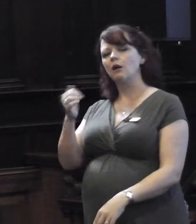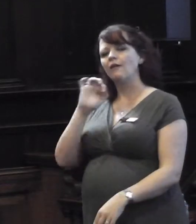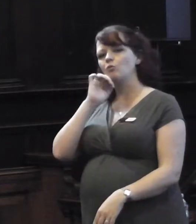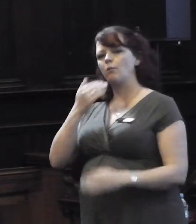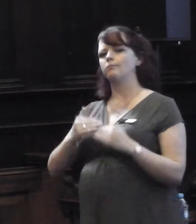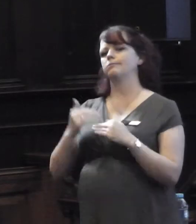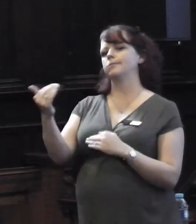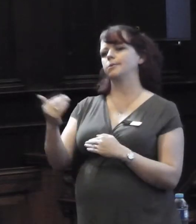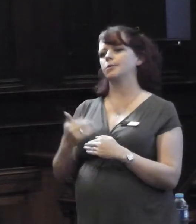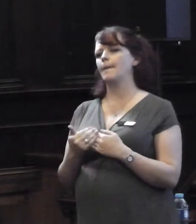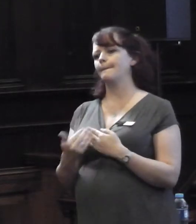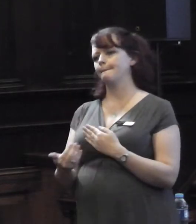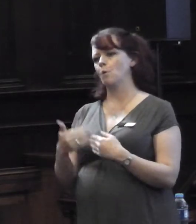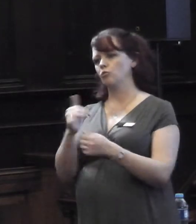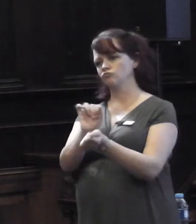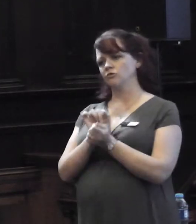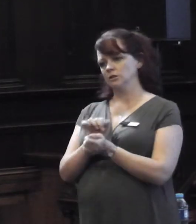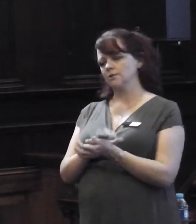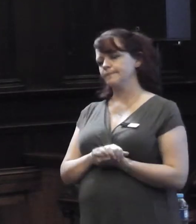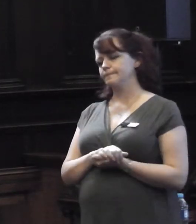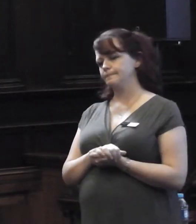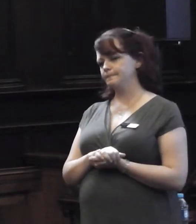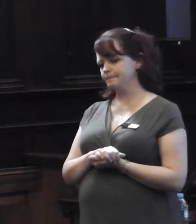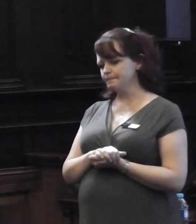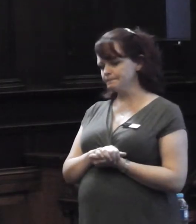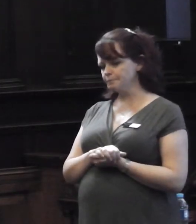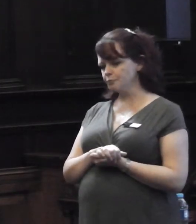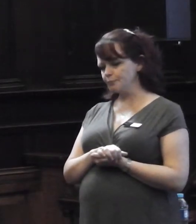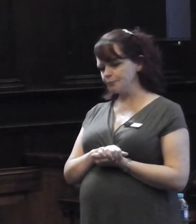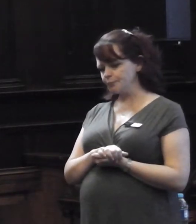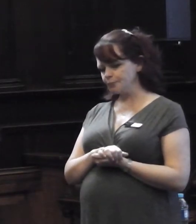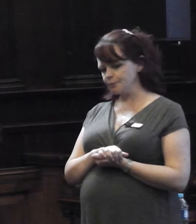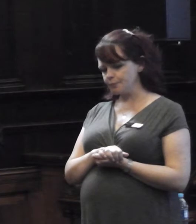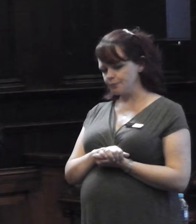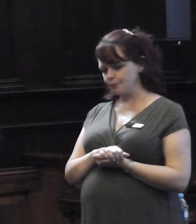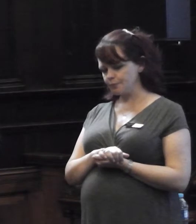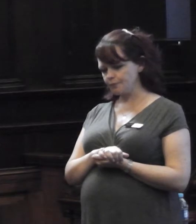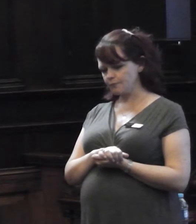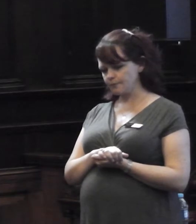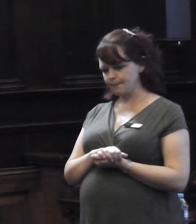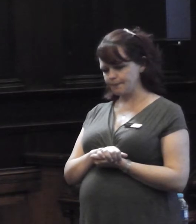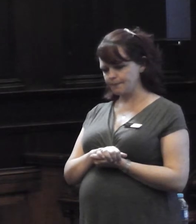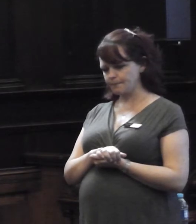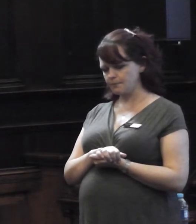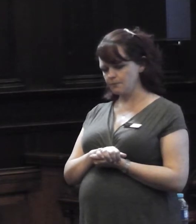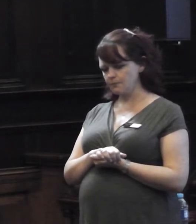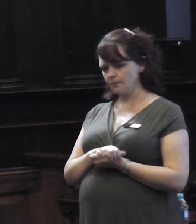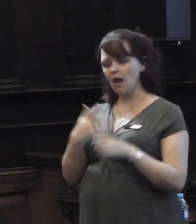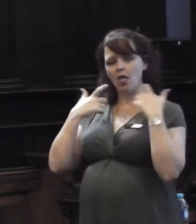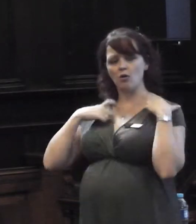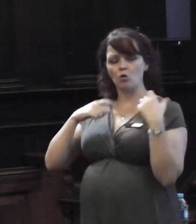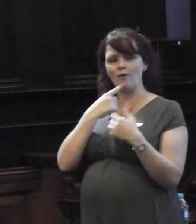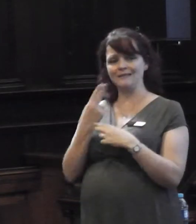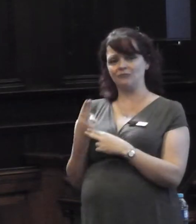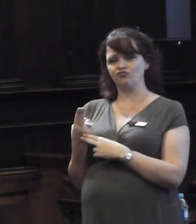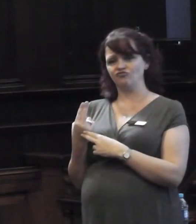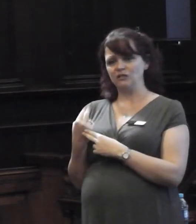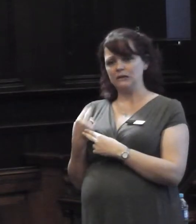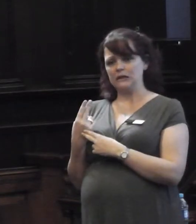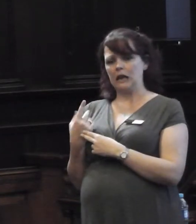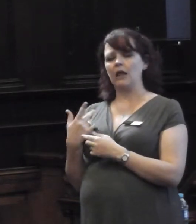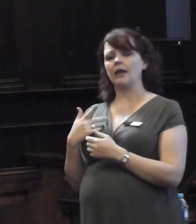knife. The Court of Appeal has very recently said that the sentencing judge in the Crown